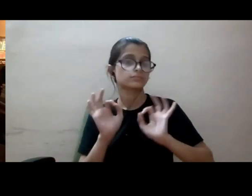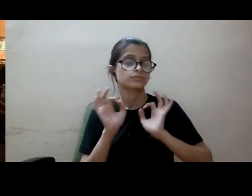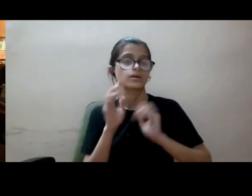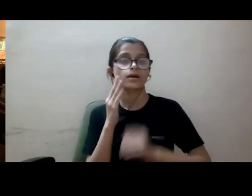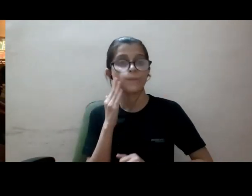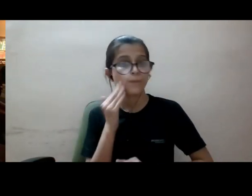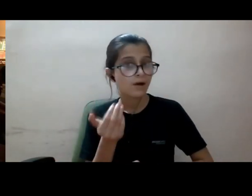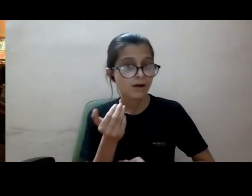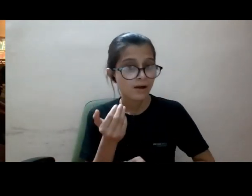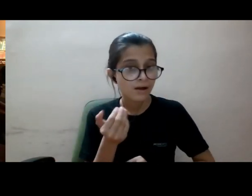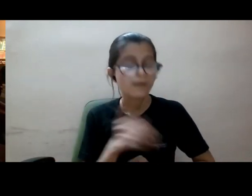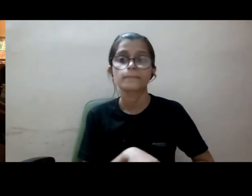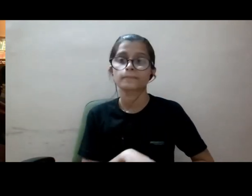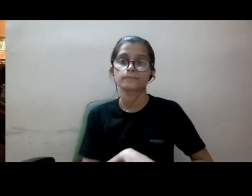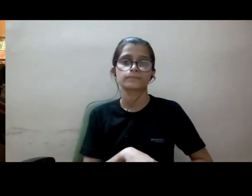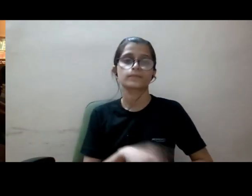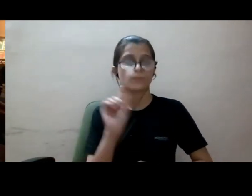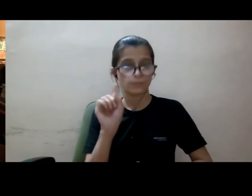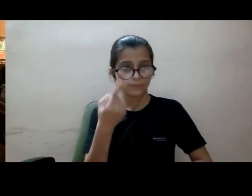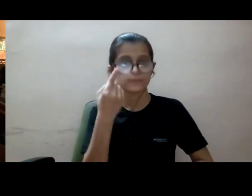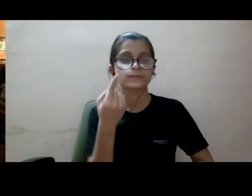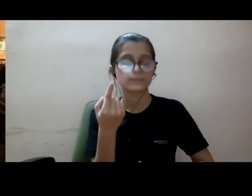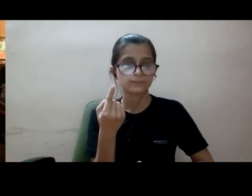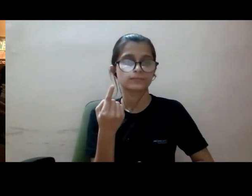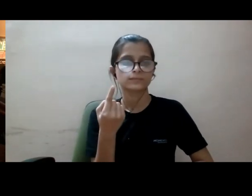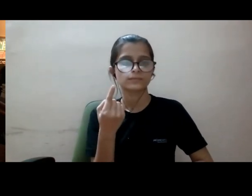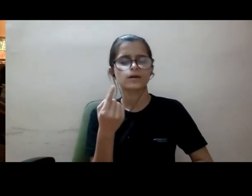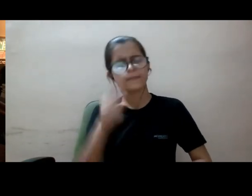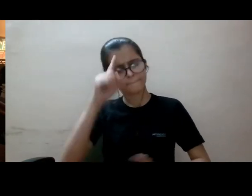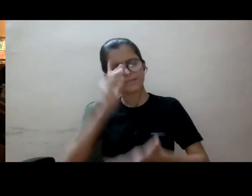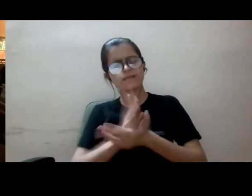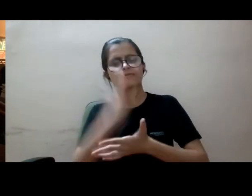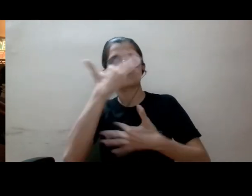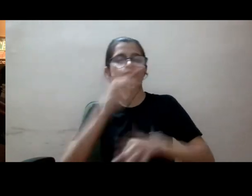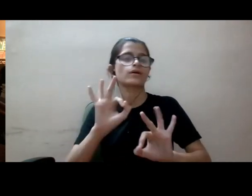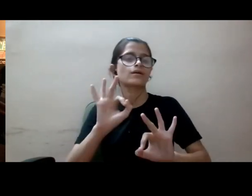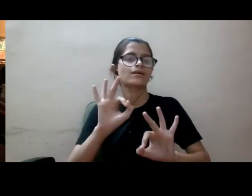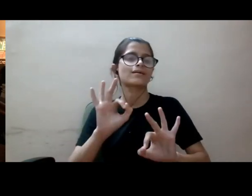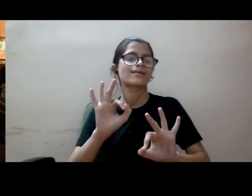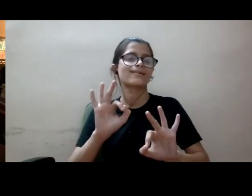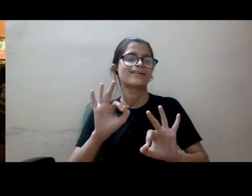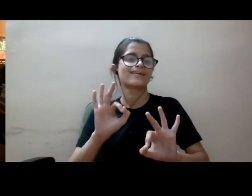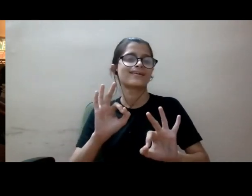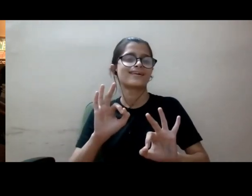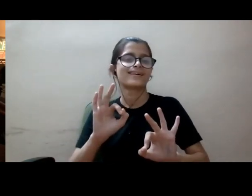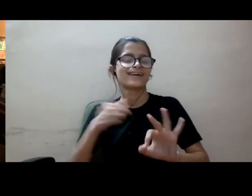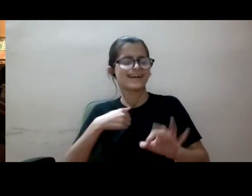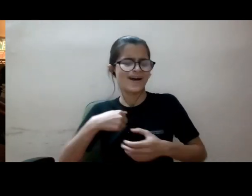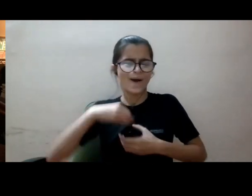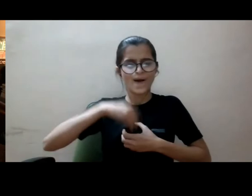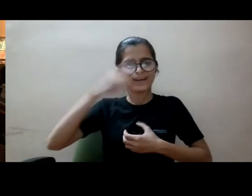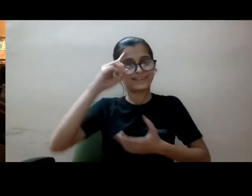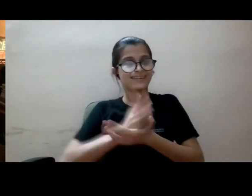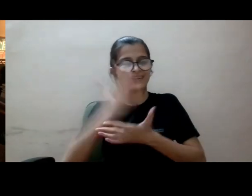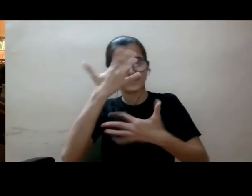Because, first of all, I believe in beauty. And, you know, I don't think beauty is